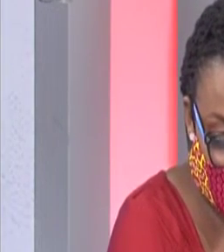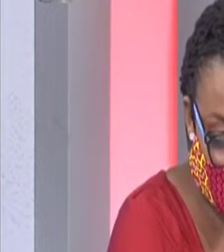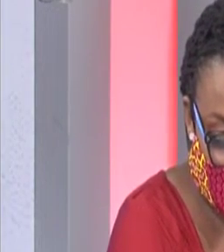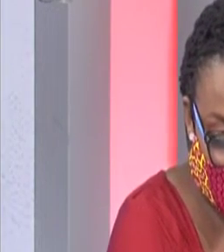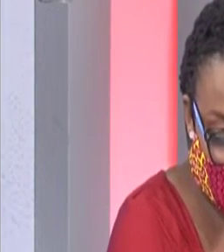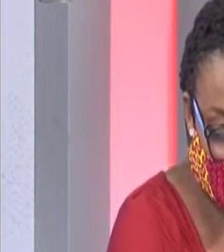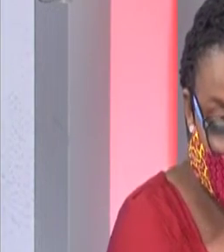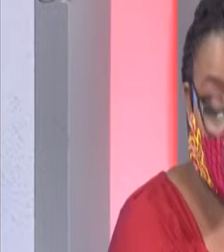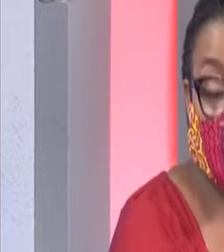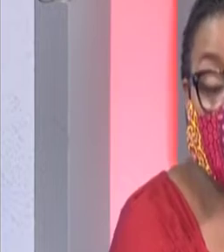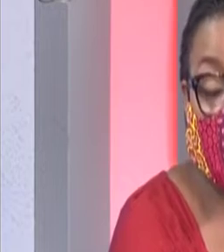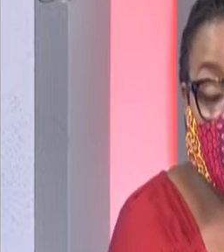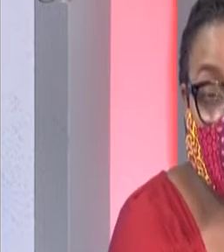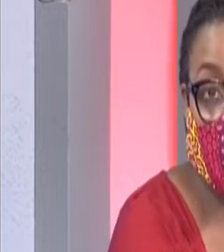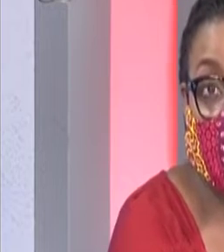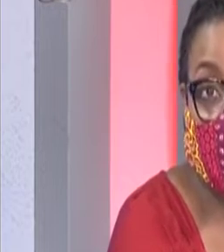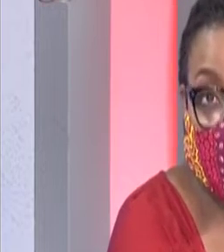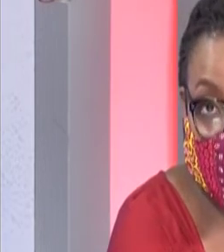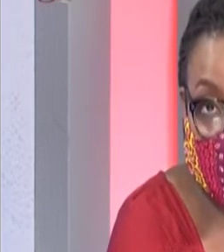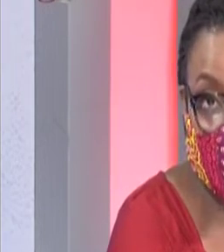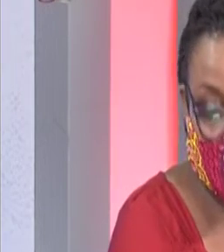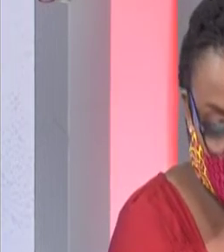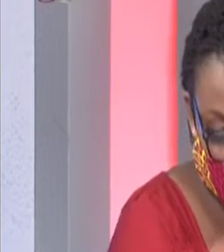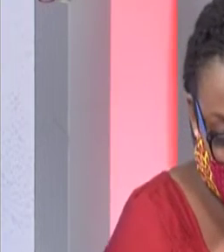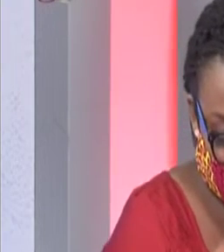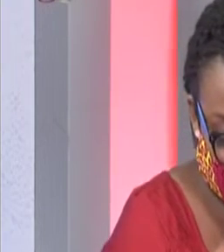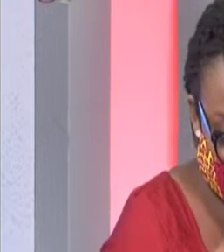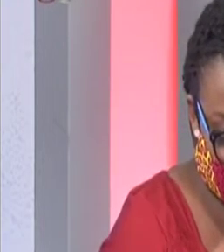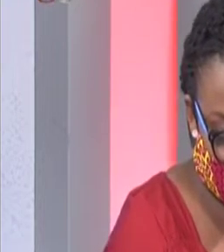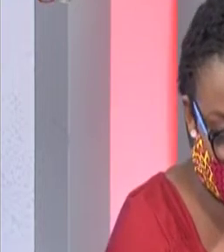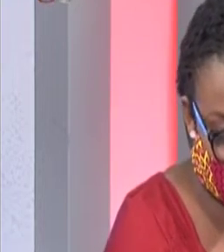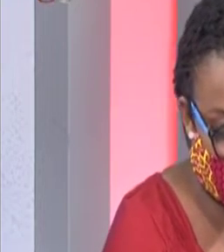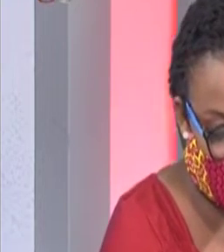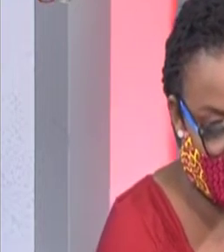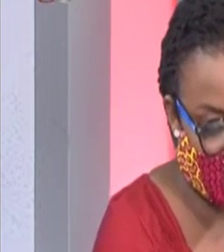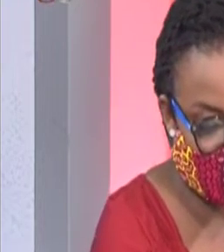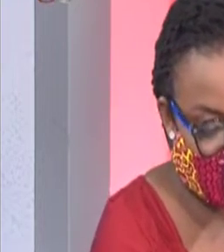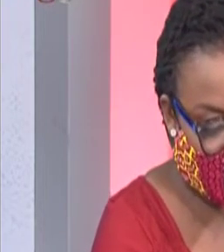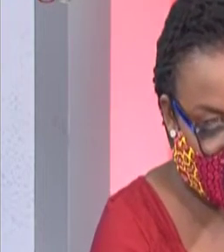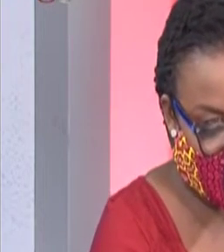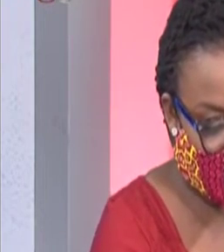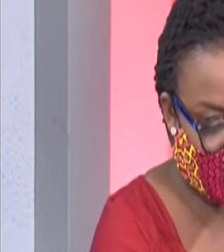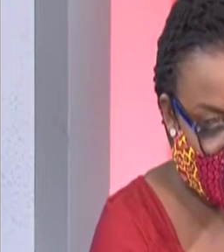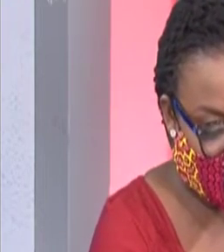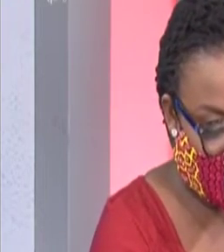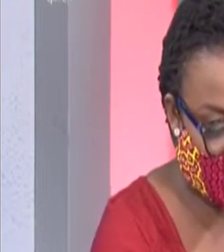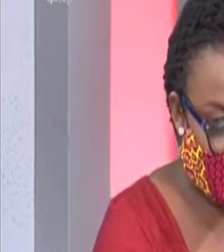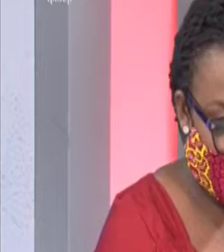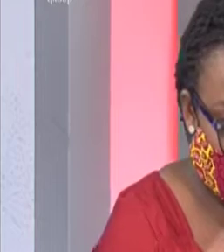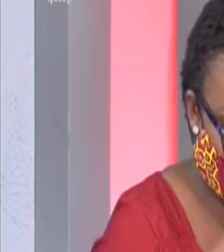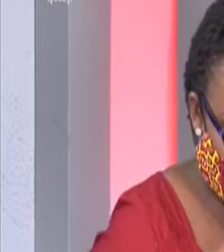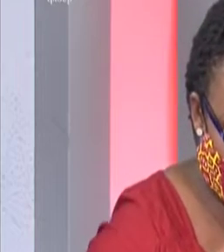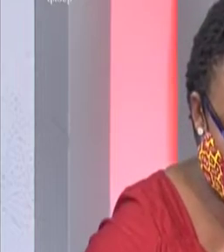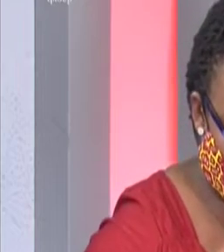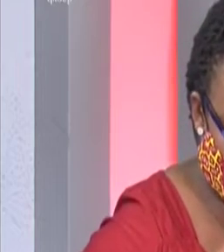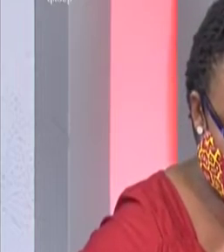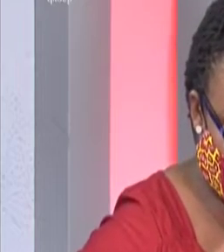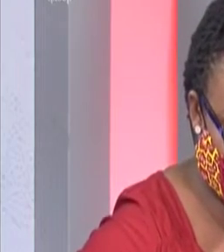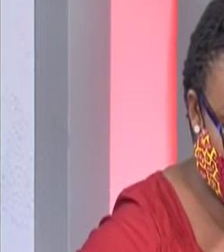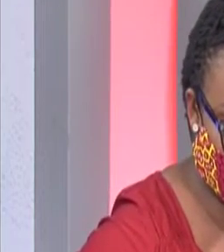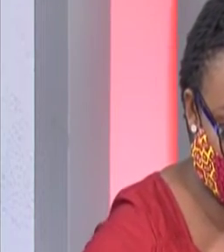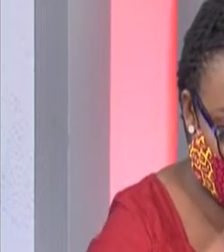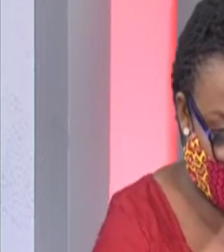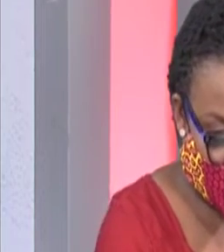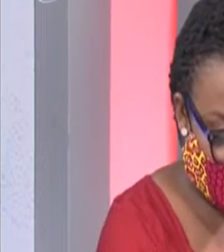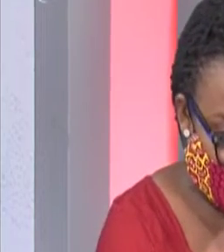44,421 samples as of April 11, 2020. So these are samples out of which we will get results from. So